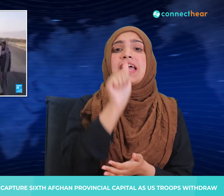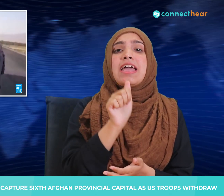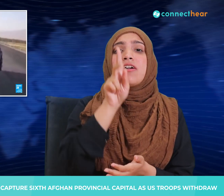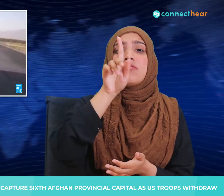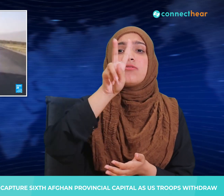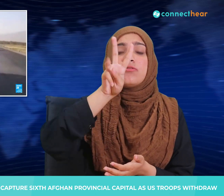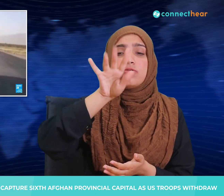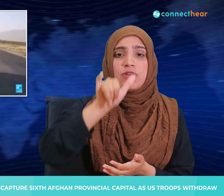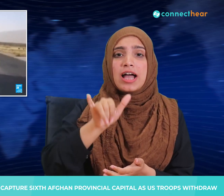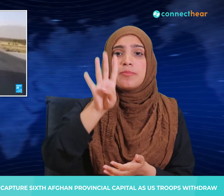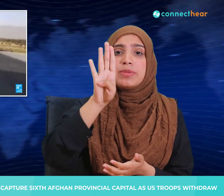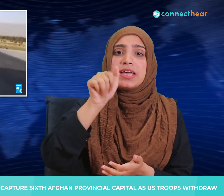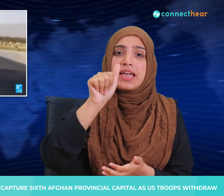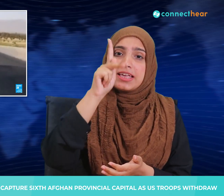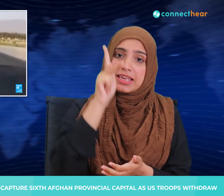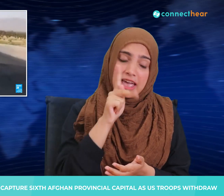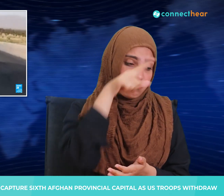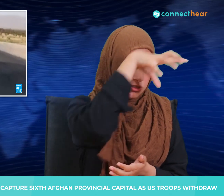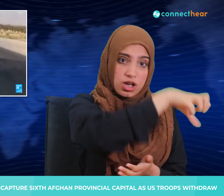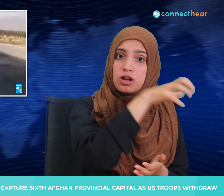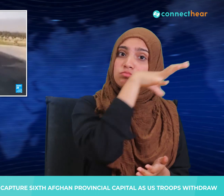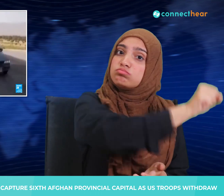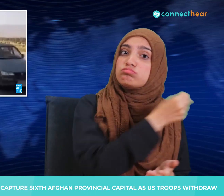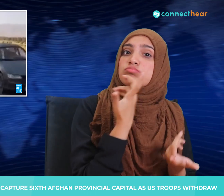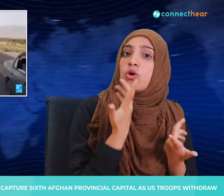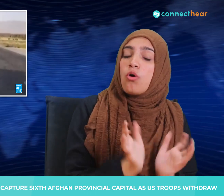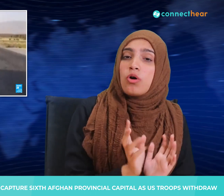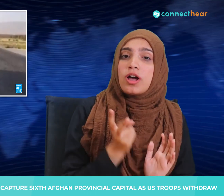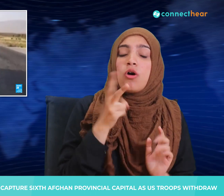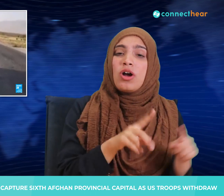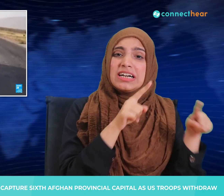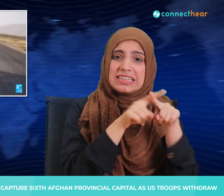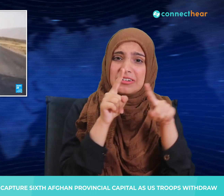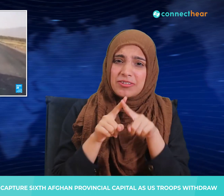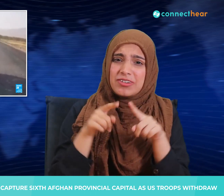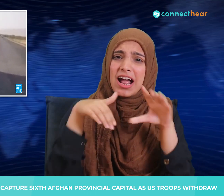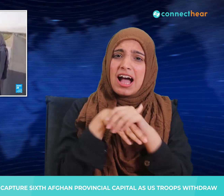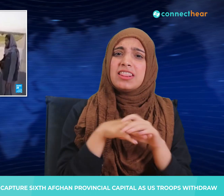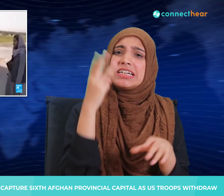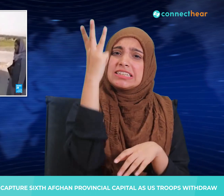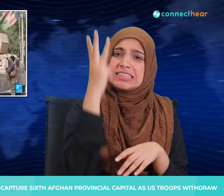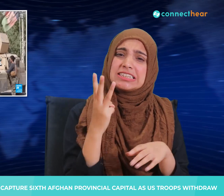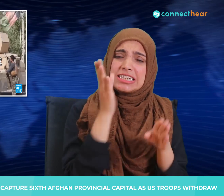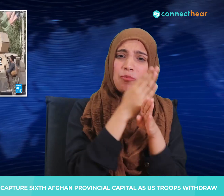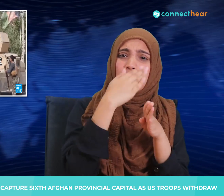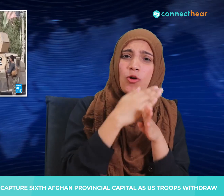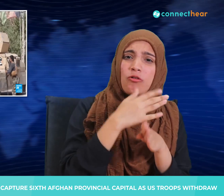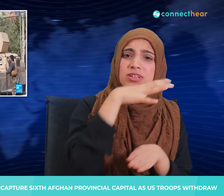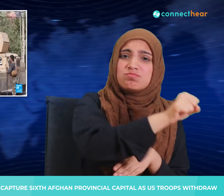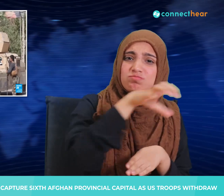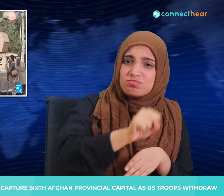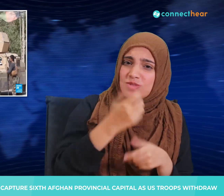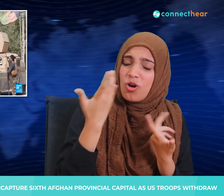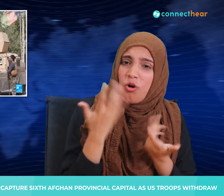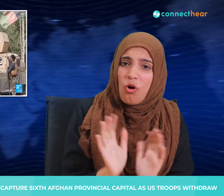the capital of the northern province of Samangan. The insurgents took three provincial capitals over the